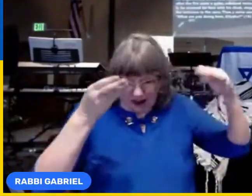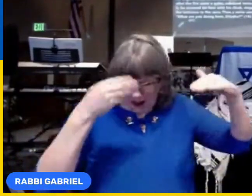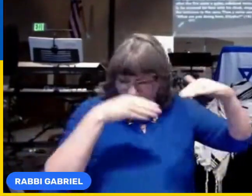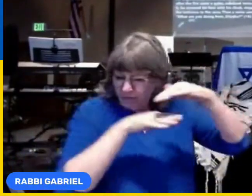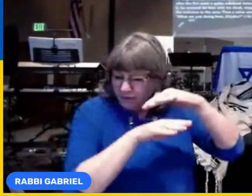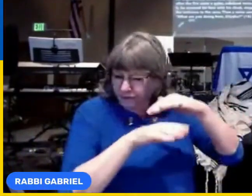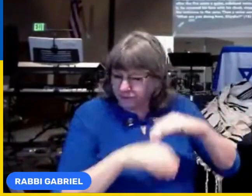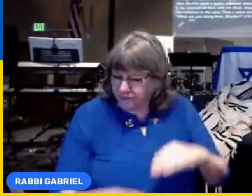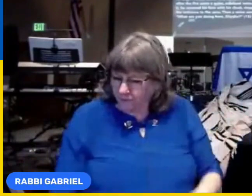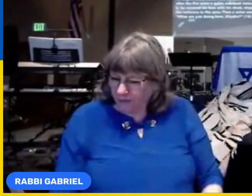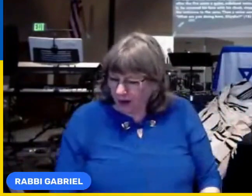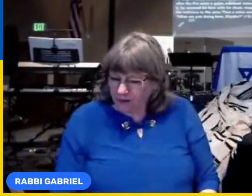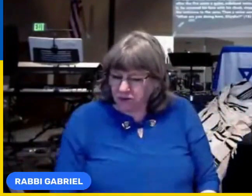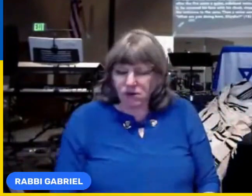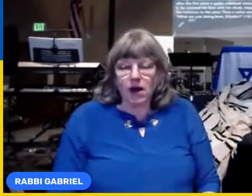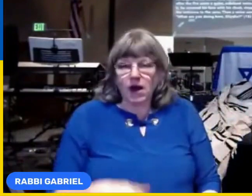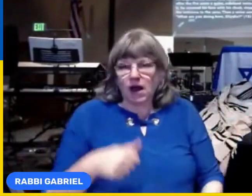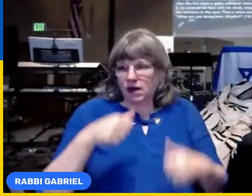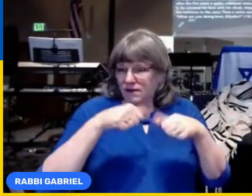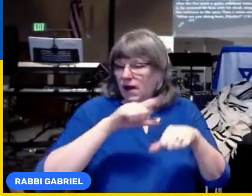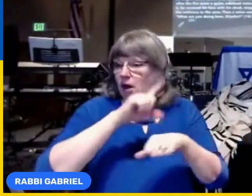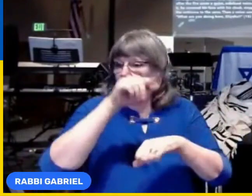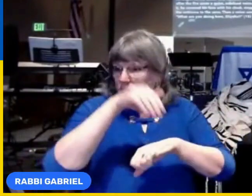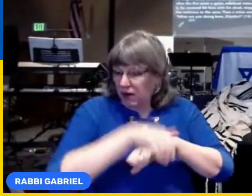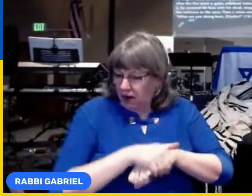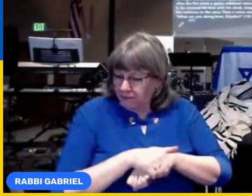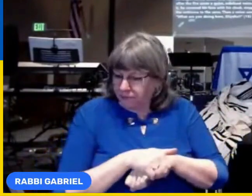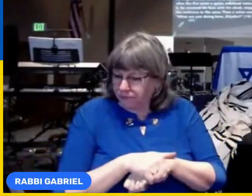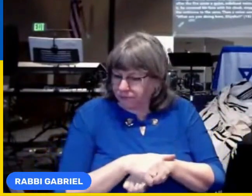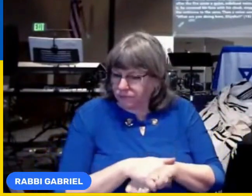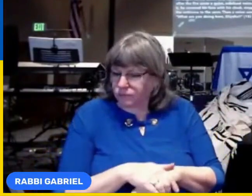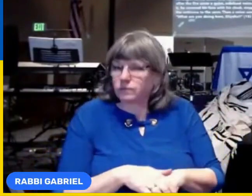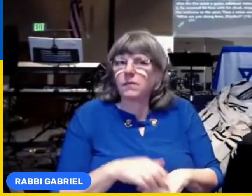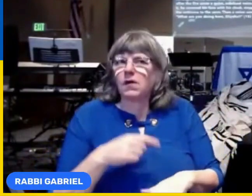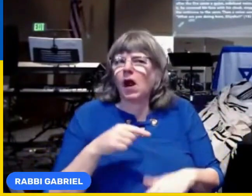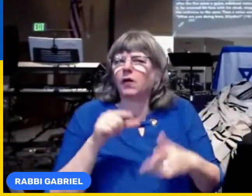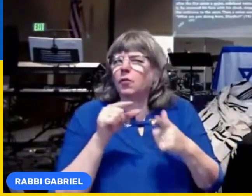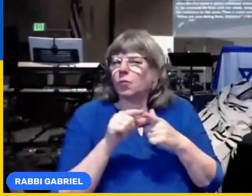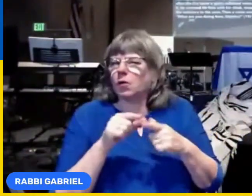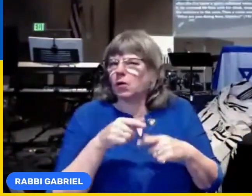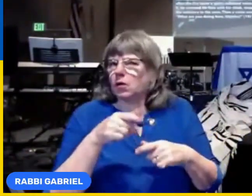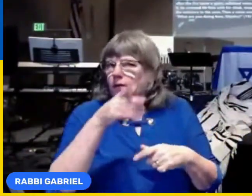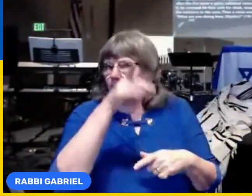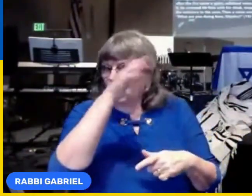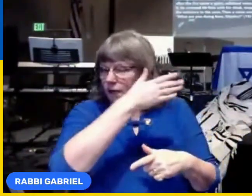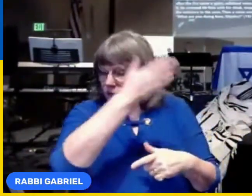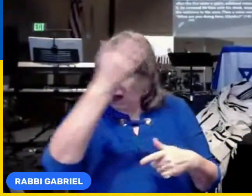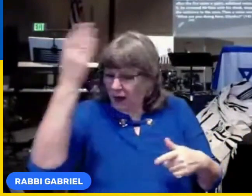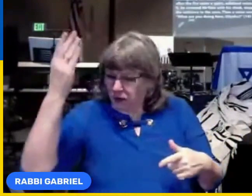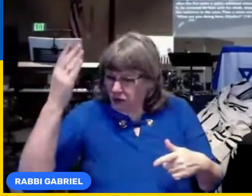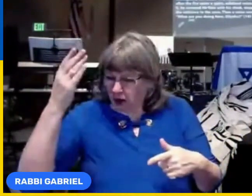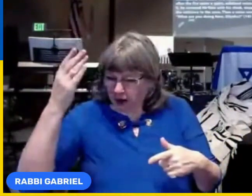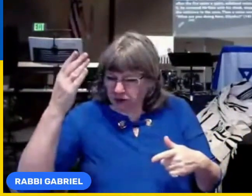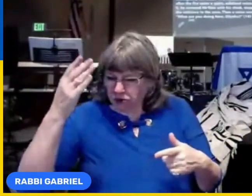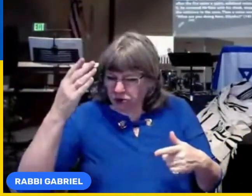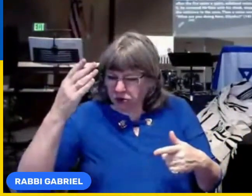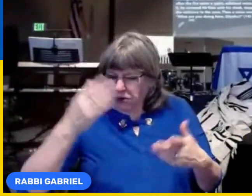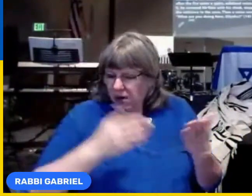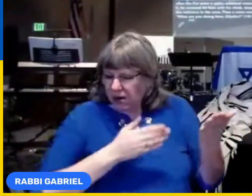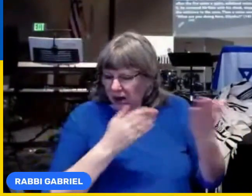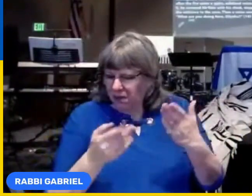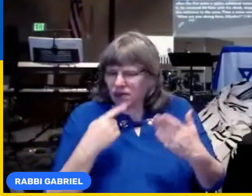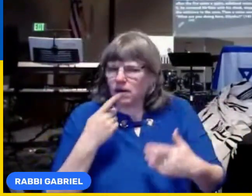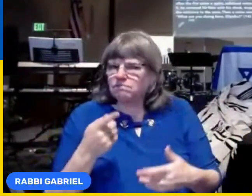There he went to a cave and spent the night. Then the word of Adonai came to him. He said to him, what are you doing here,